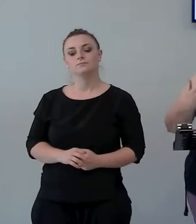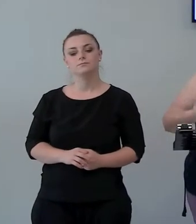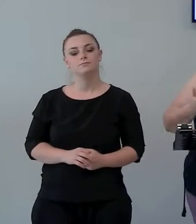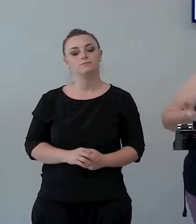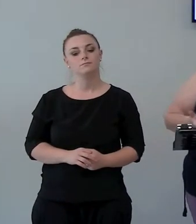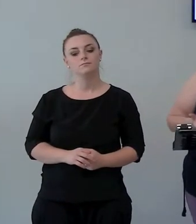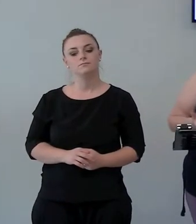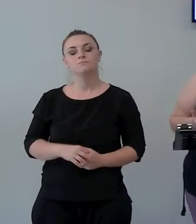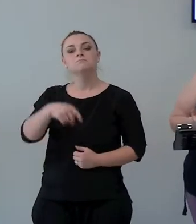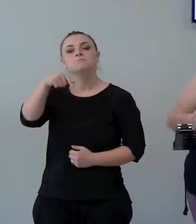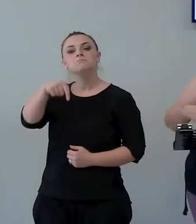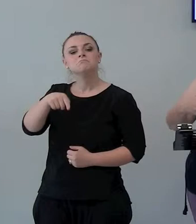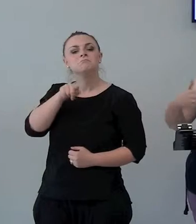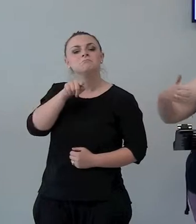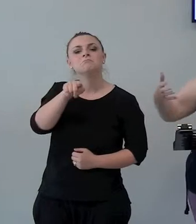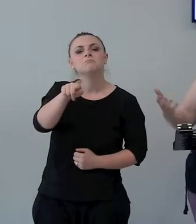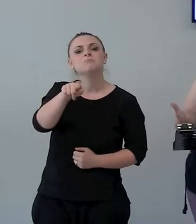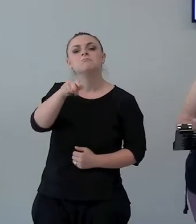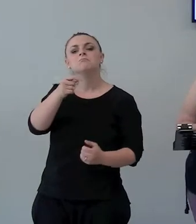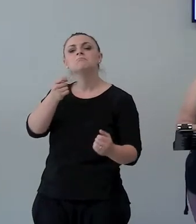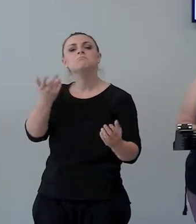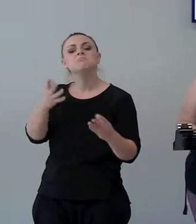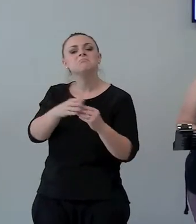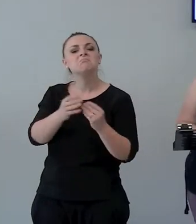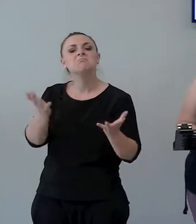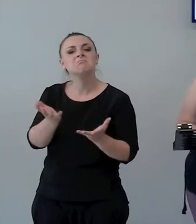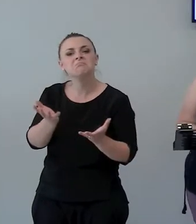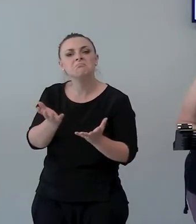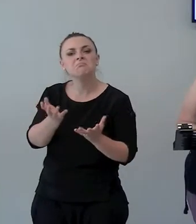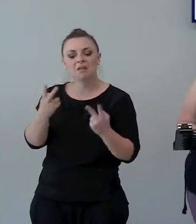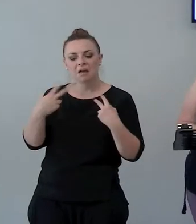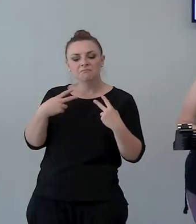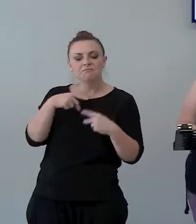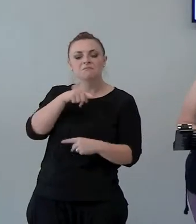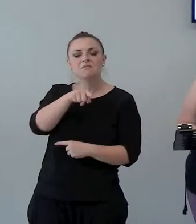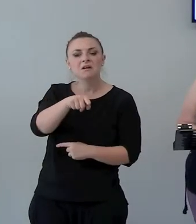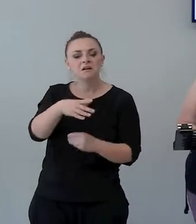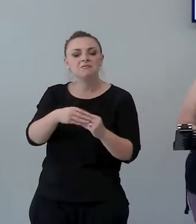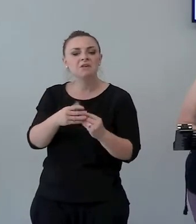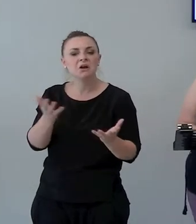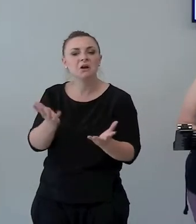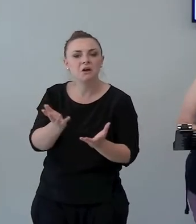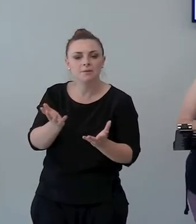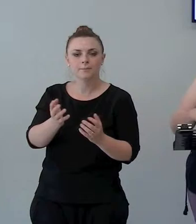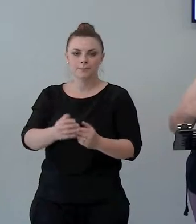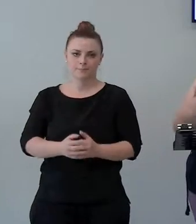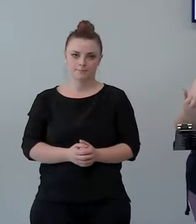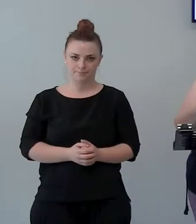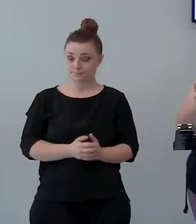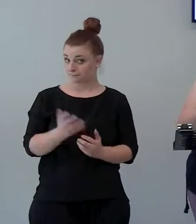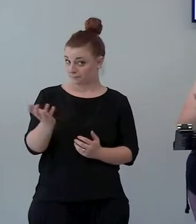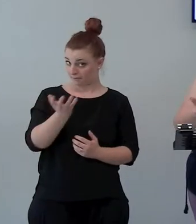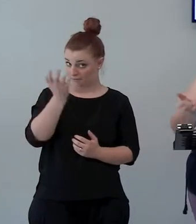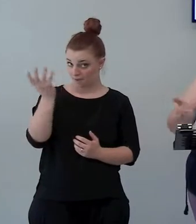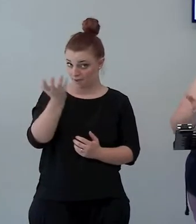Cosa hai fatto oggi? Cosa fai nella vita? What did you do today? What did do you do in life?